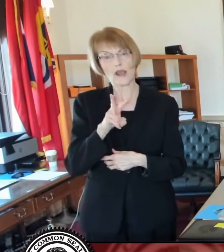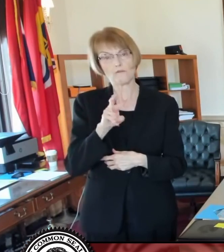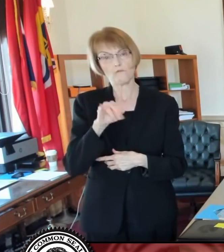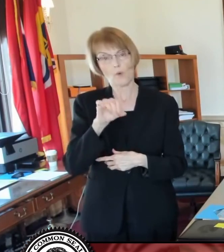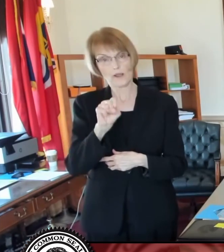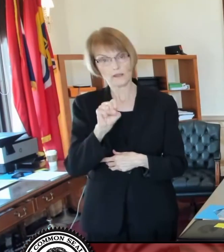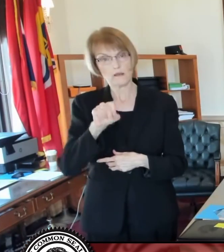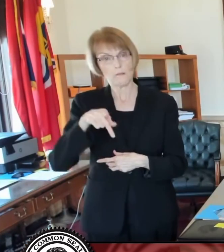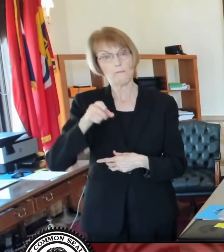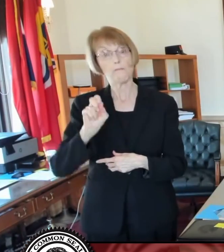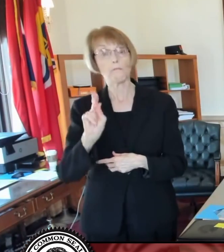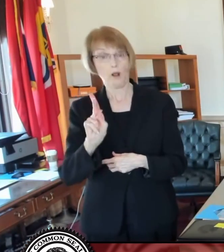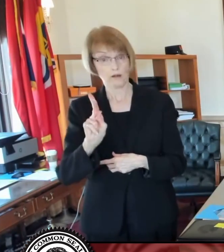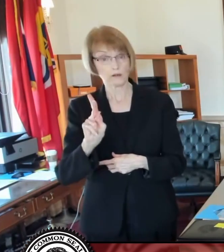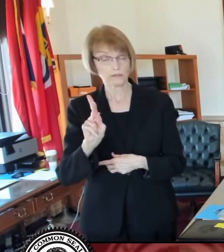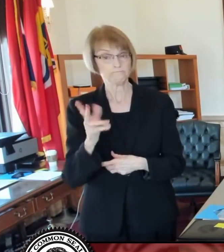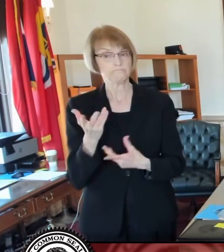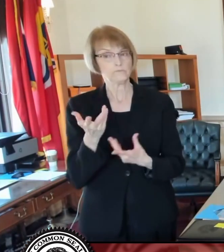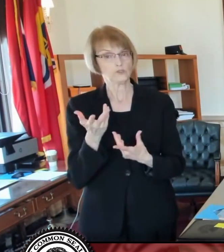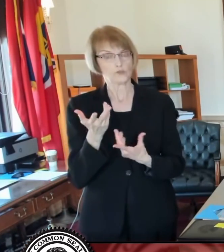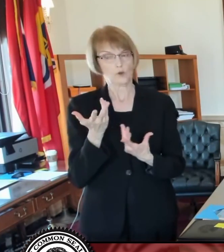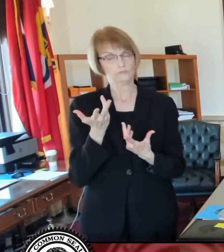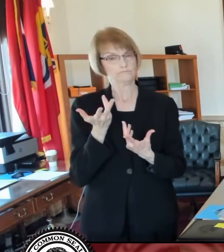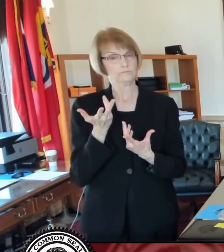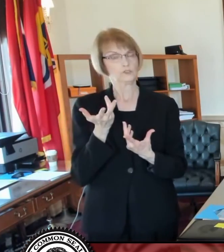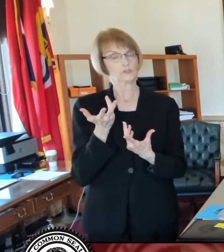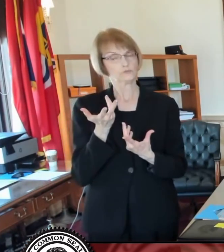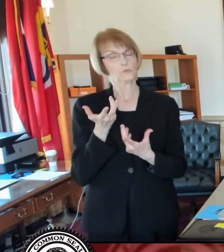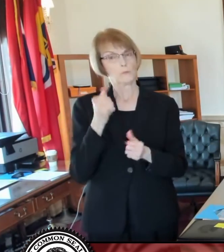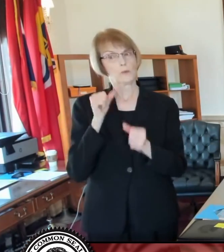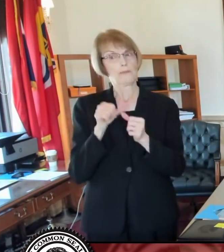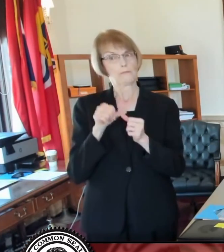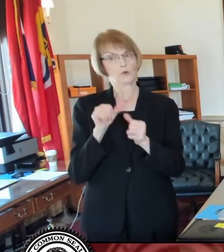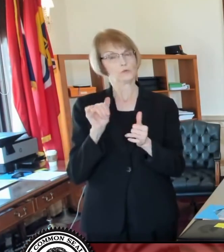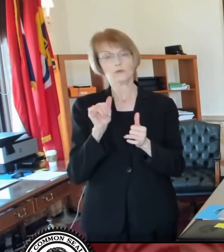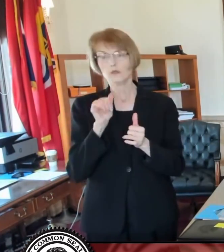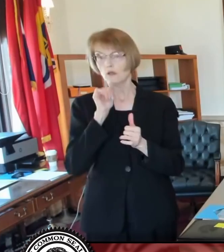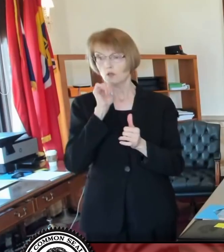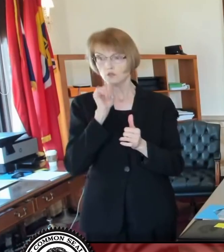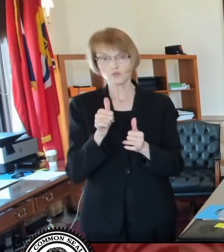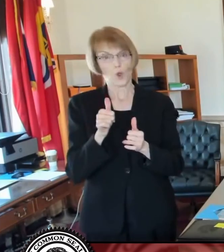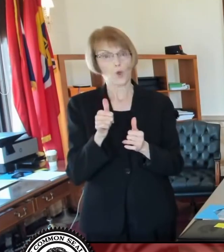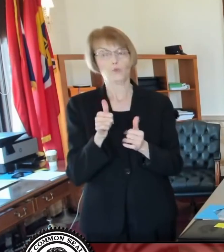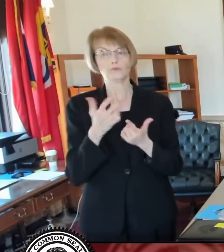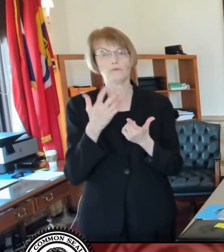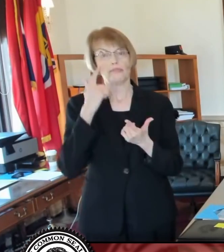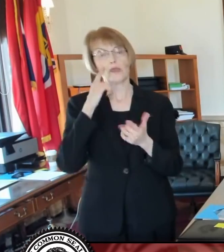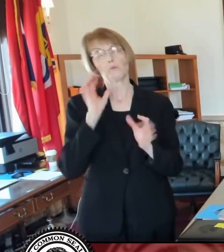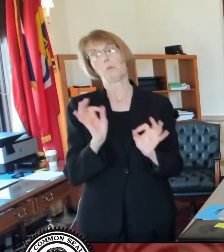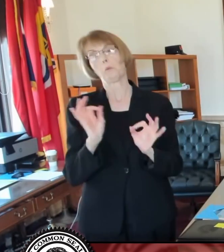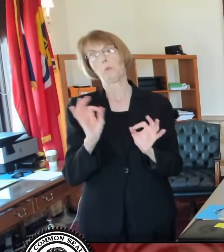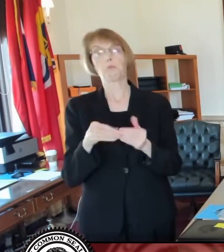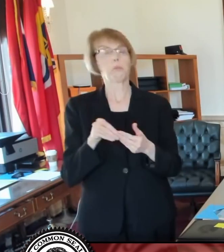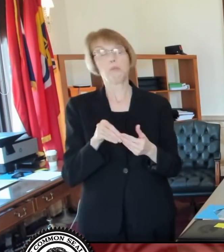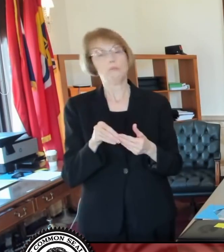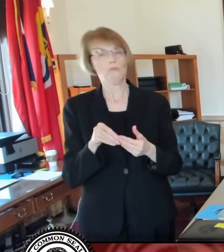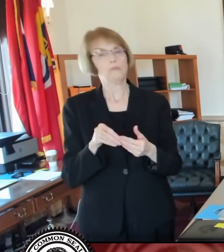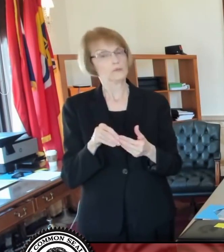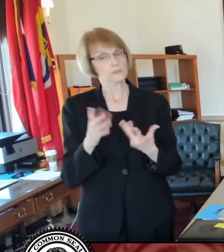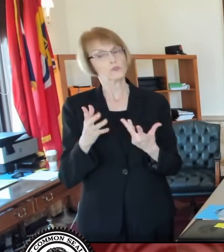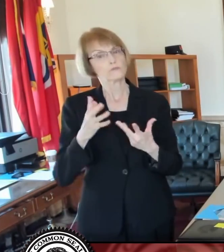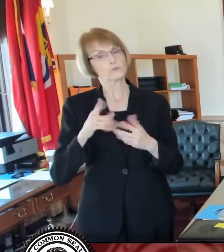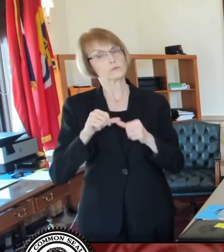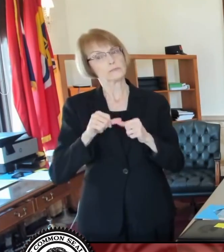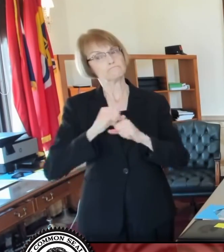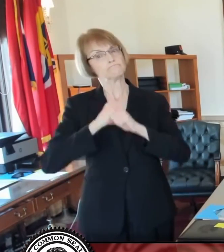just something to be aware of, and don't let your guard down at this point, because we're doing well. Now, with regard